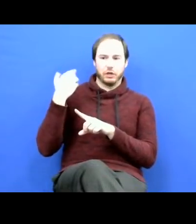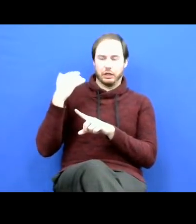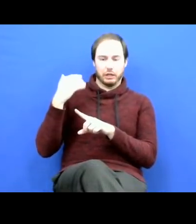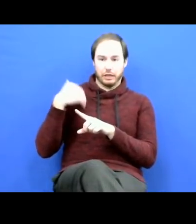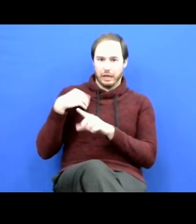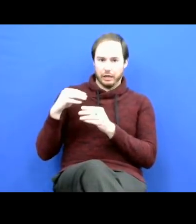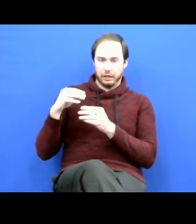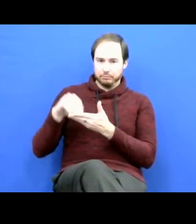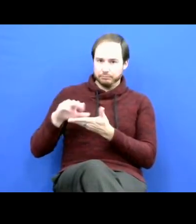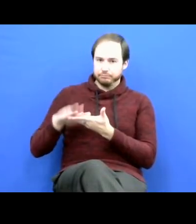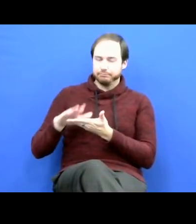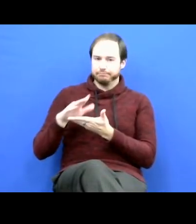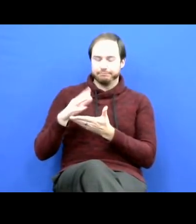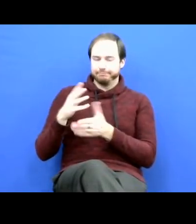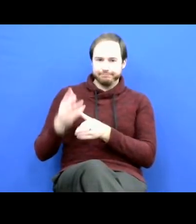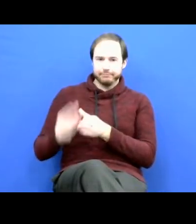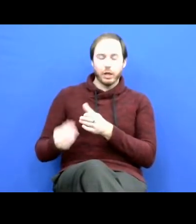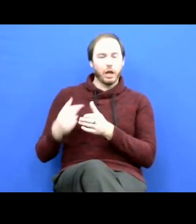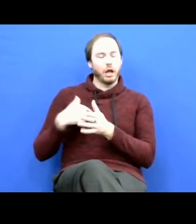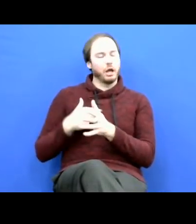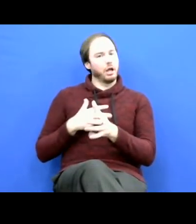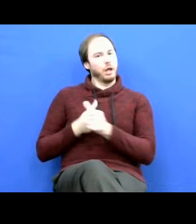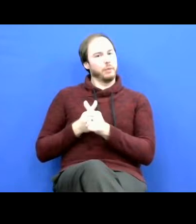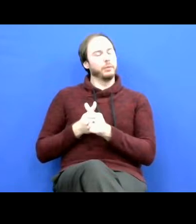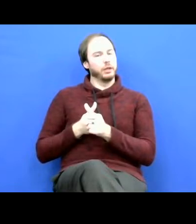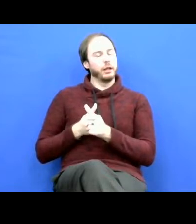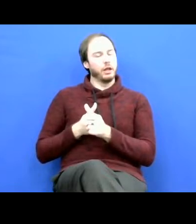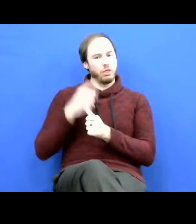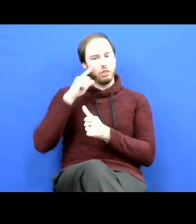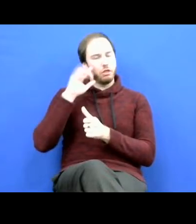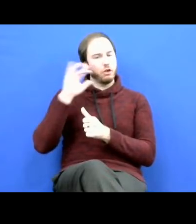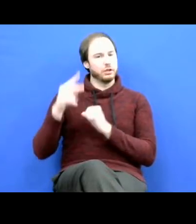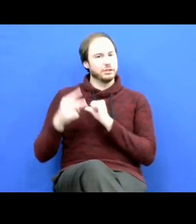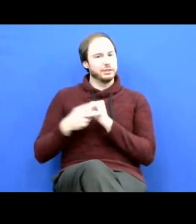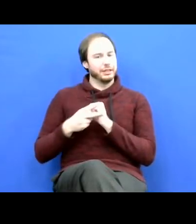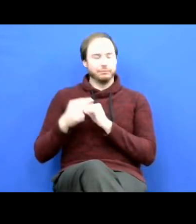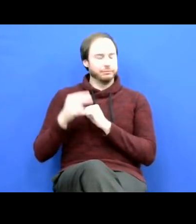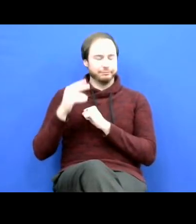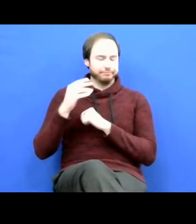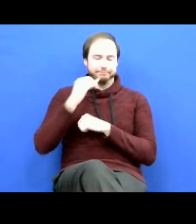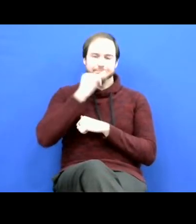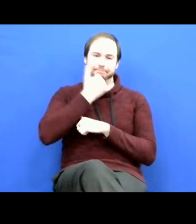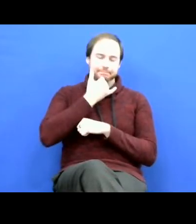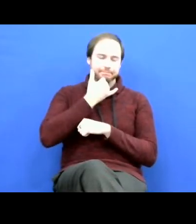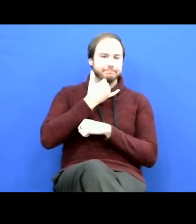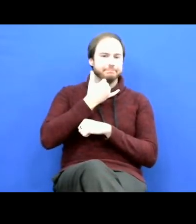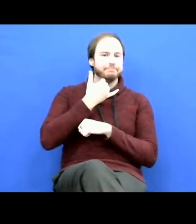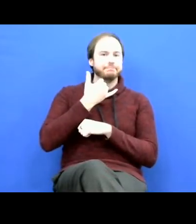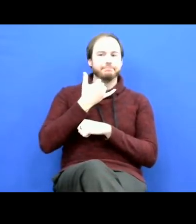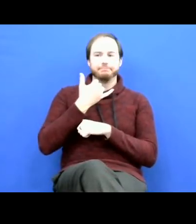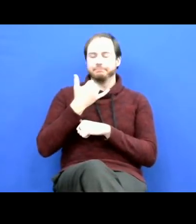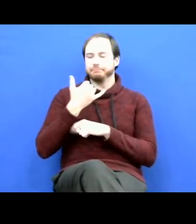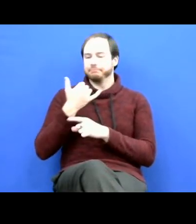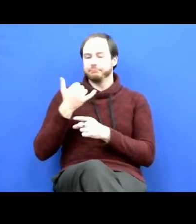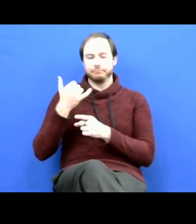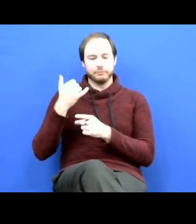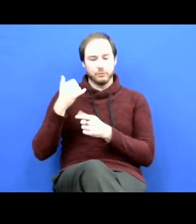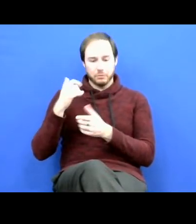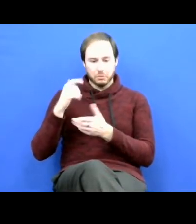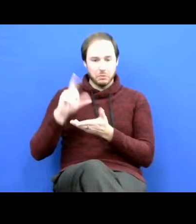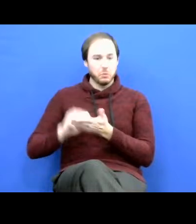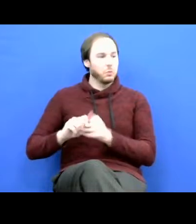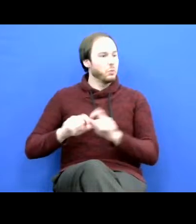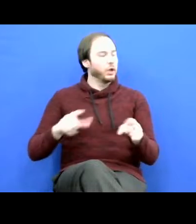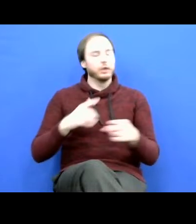lost. I had updated it, and then unfortunately, no one spotted it until it was already at the